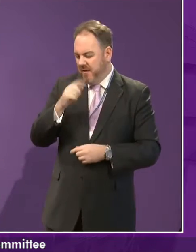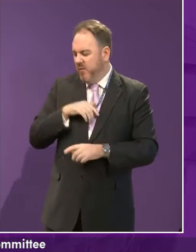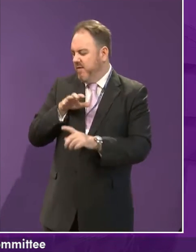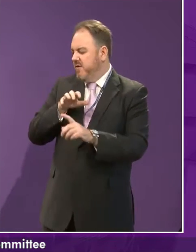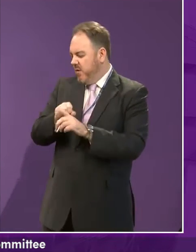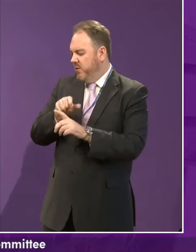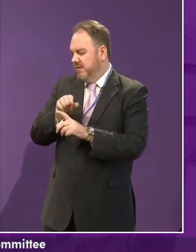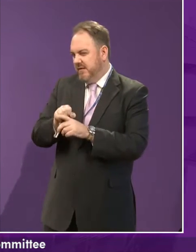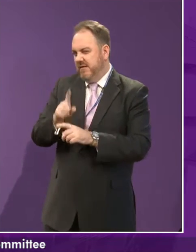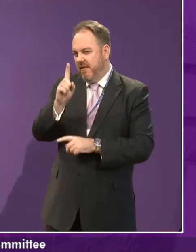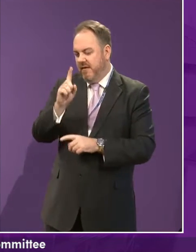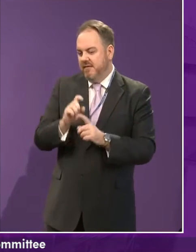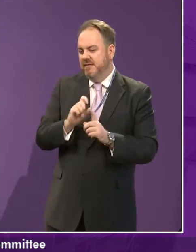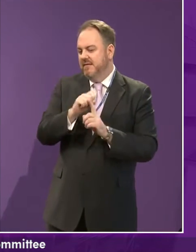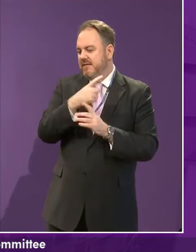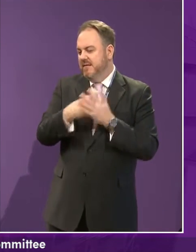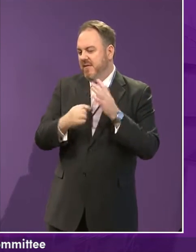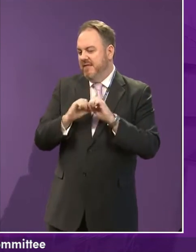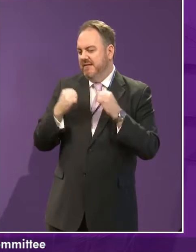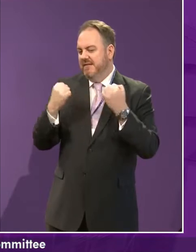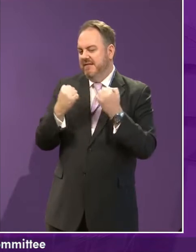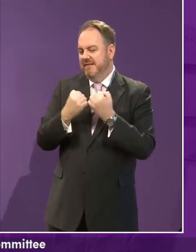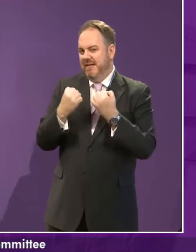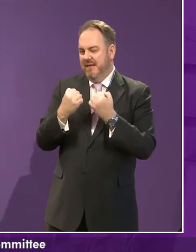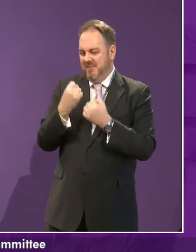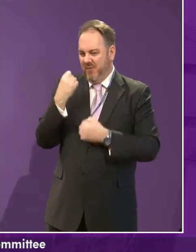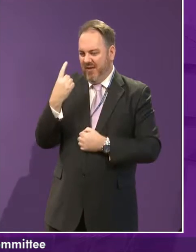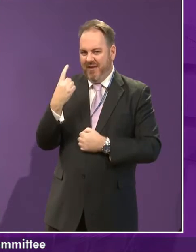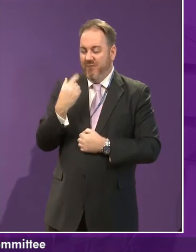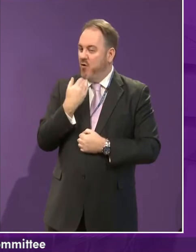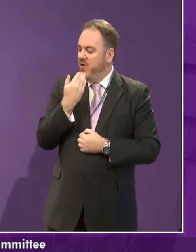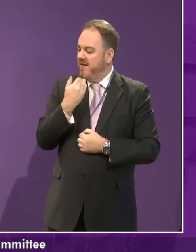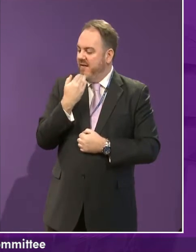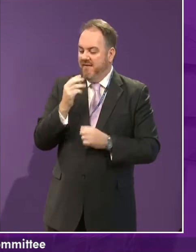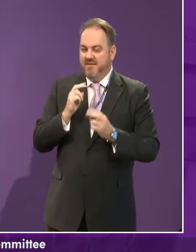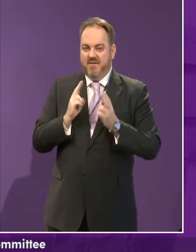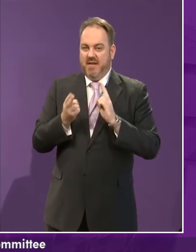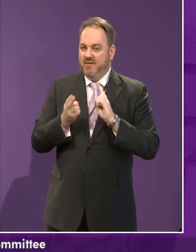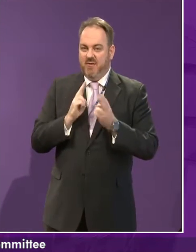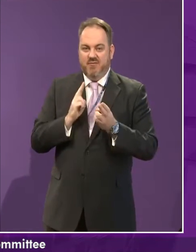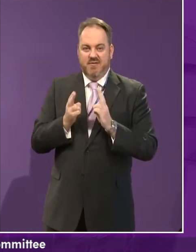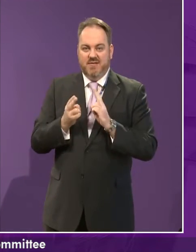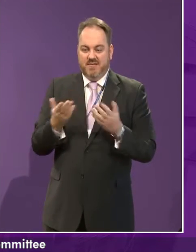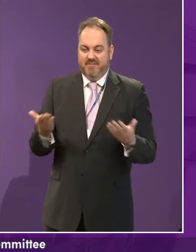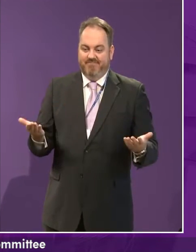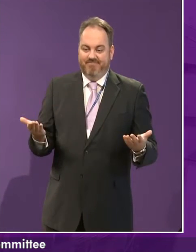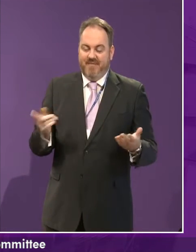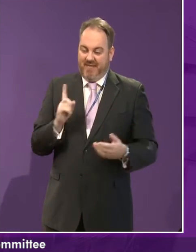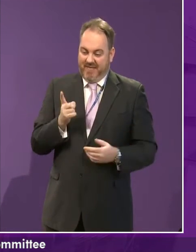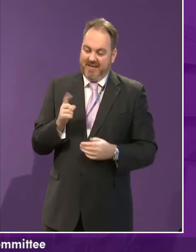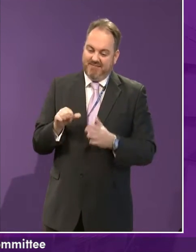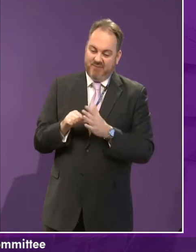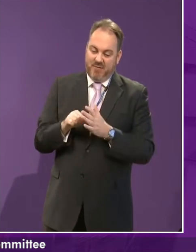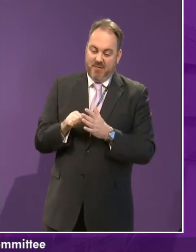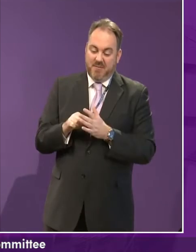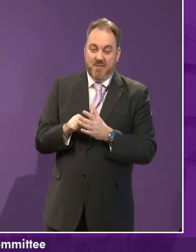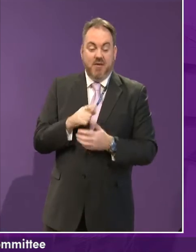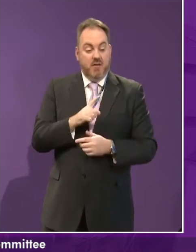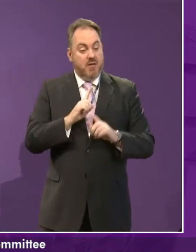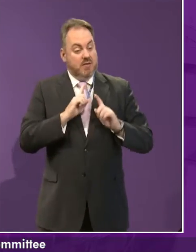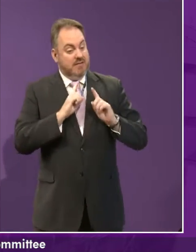that, or identified to me, is that there's a lack of interpreters. There's a shortage, and the team lead is actually going through sign